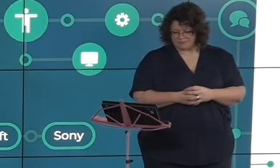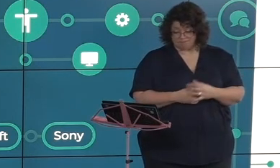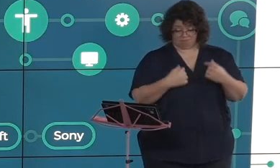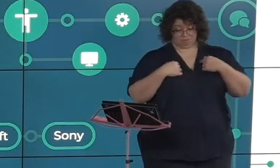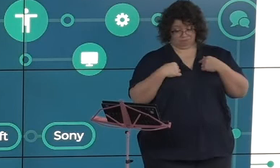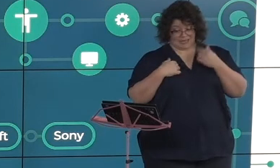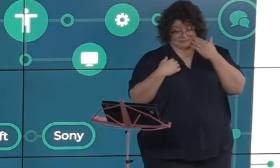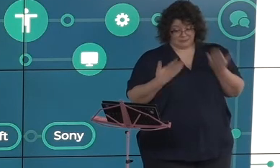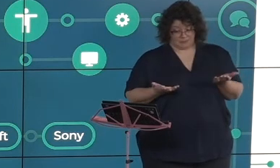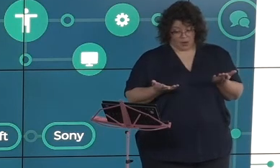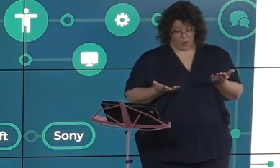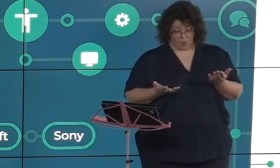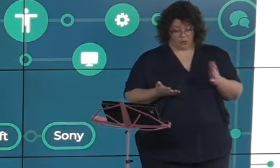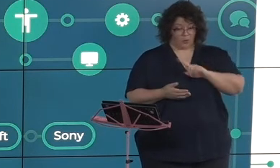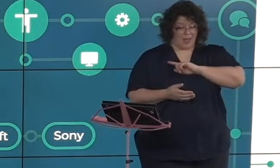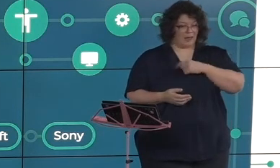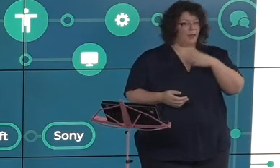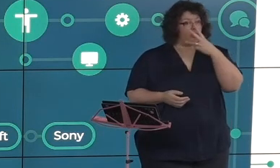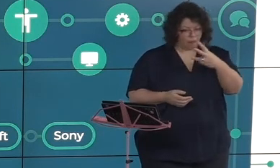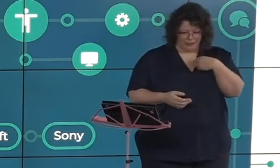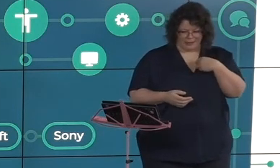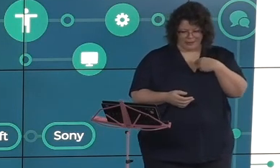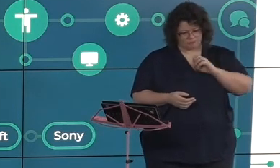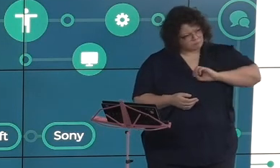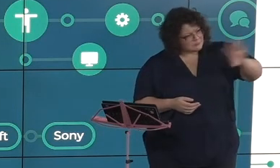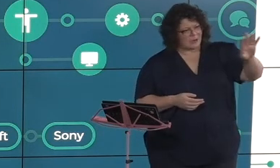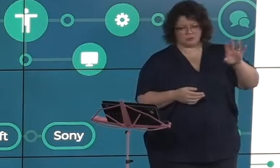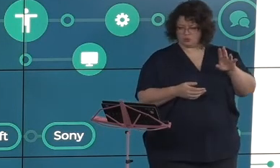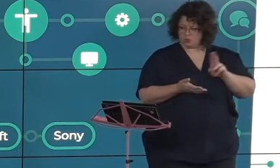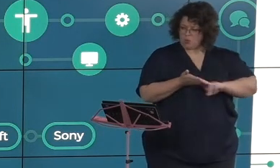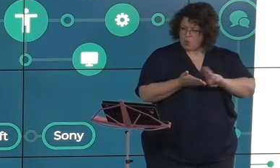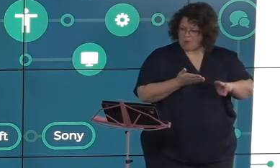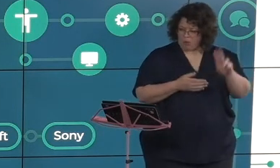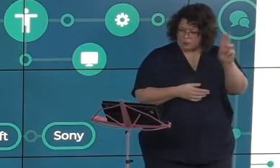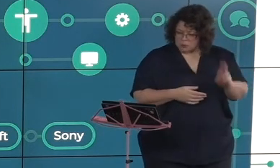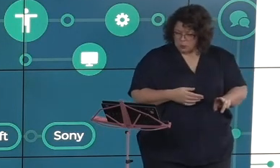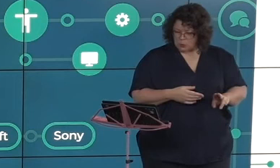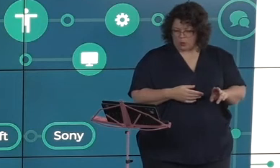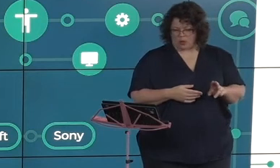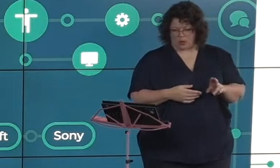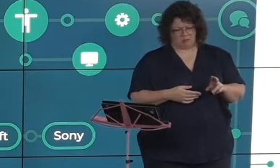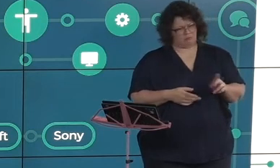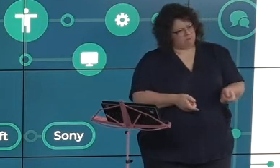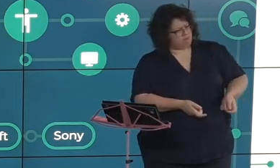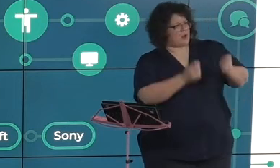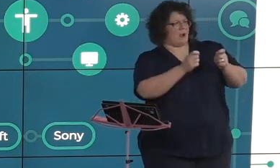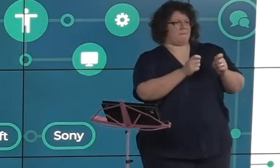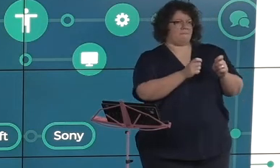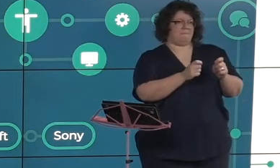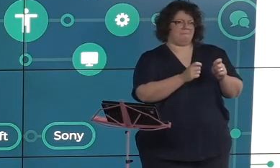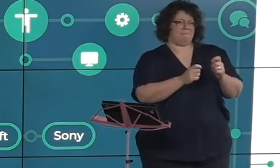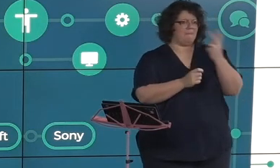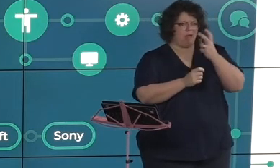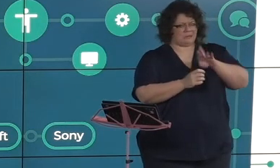child. They did not want me to find by my sight loss or my disability. They wanted me to have a life of